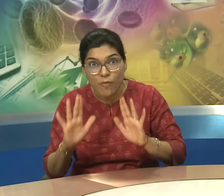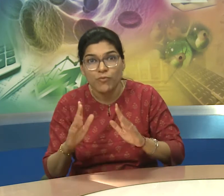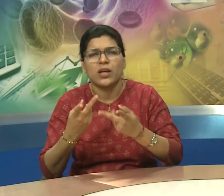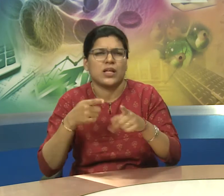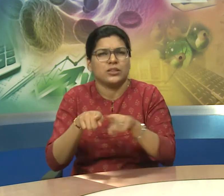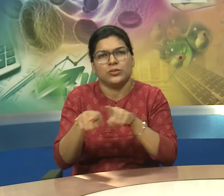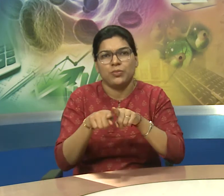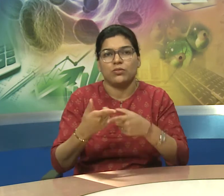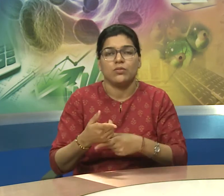sold out.